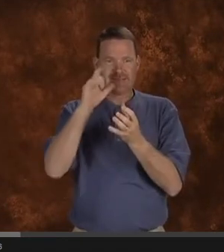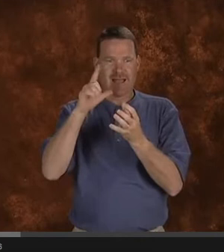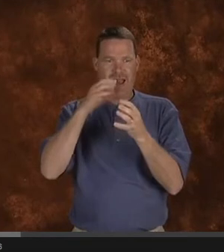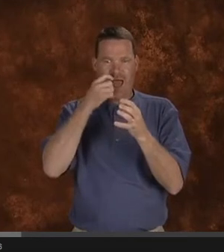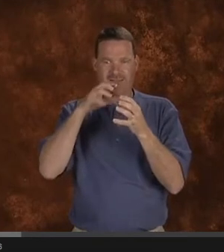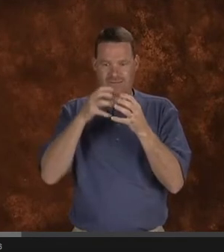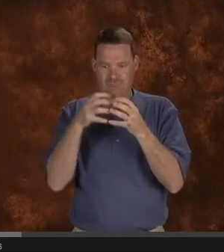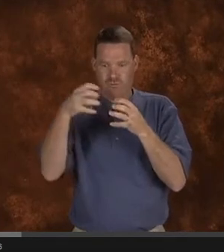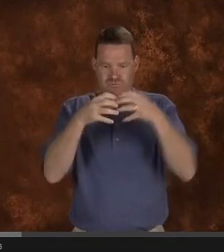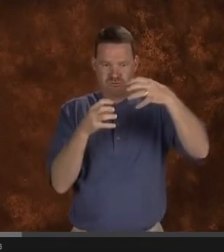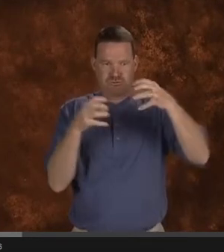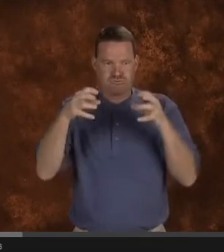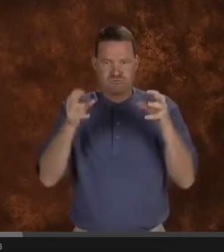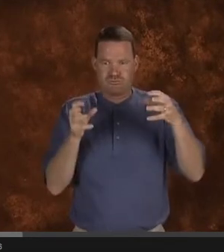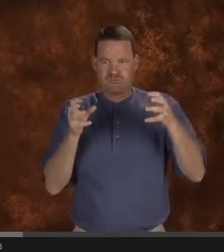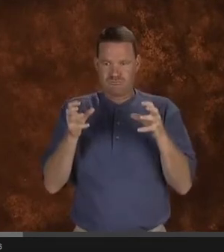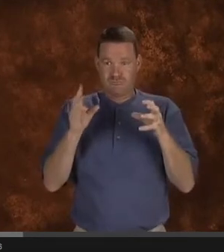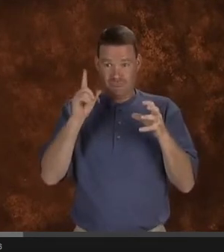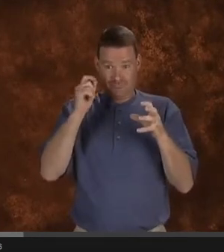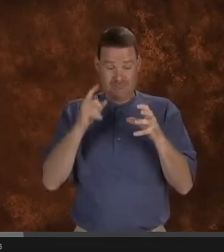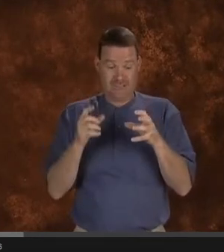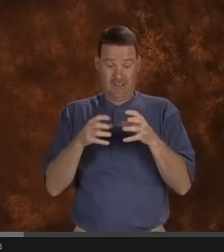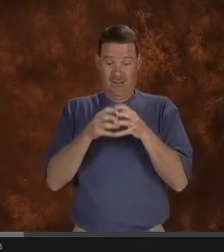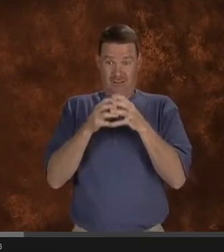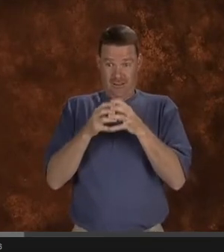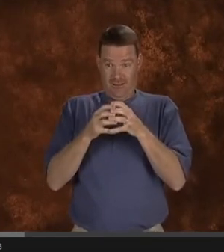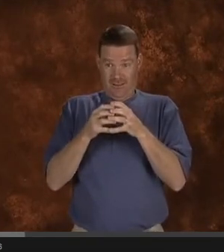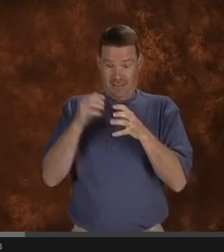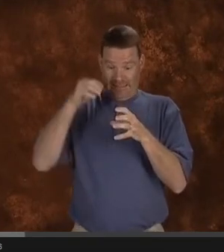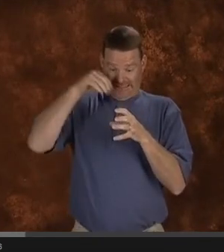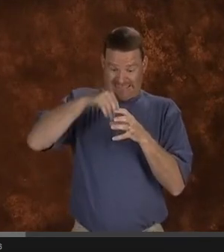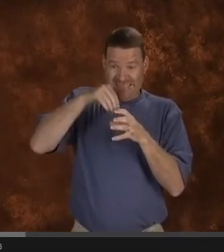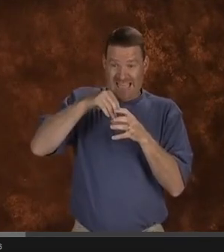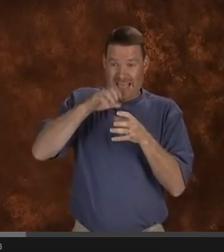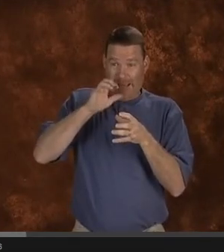Are they green? No, they look like glass balls all around.